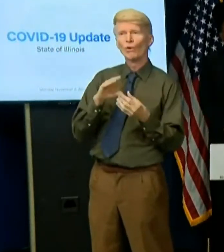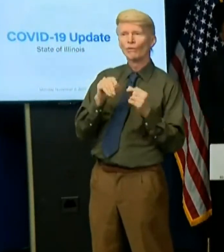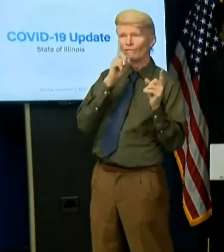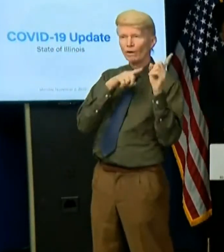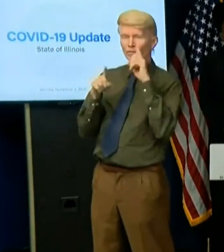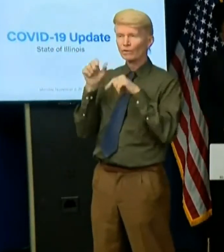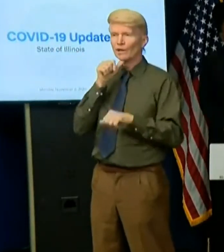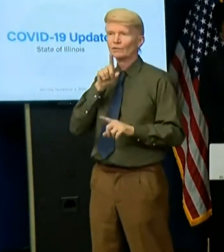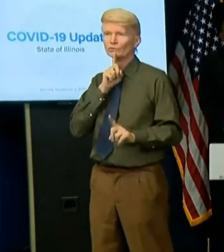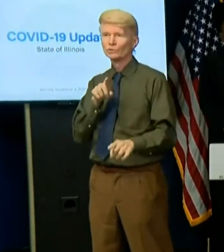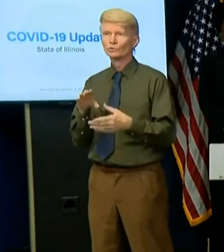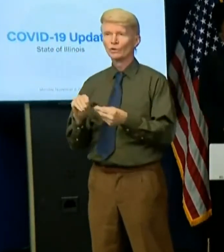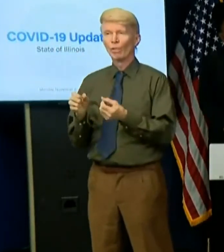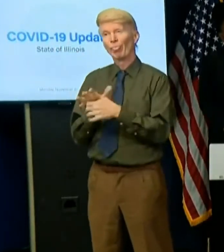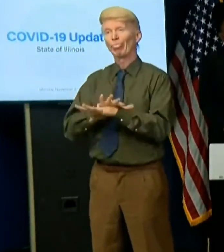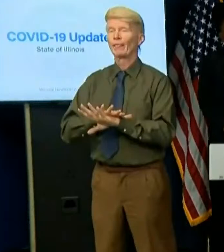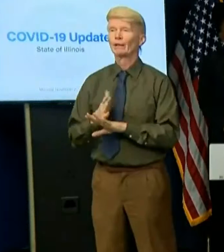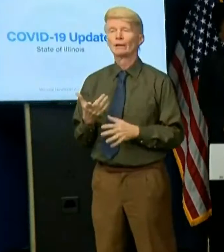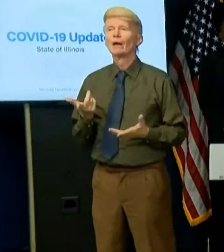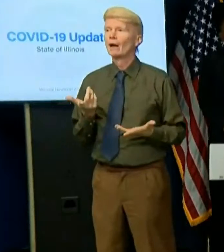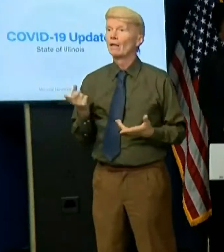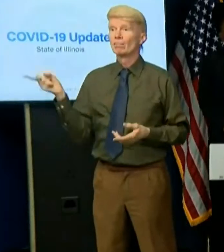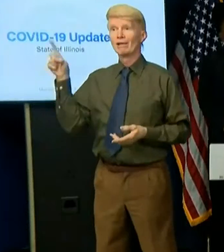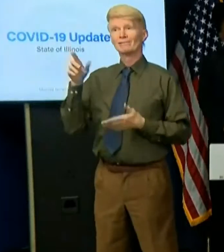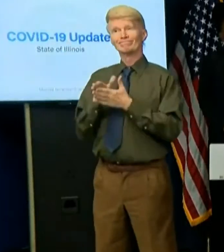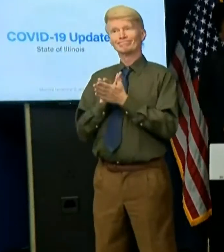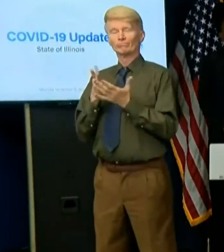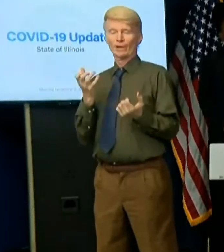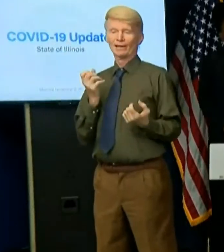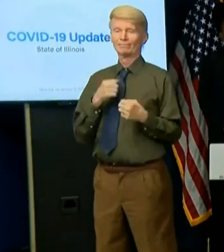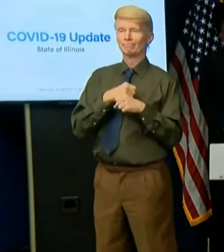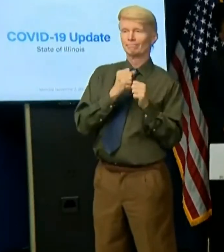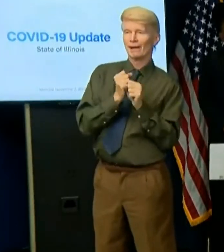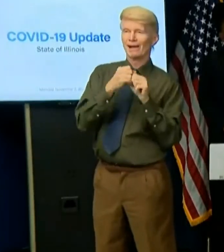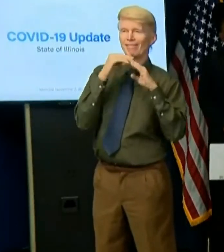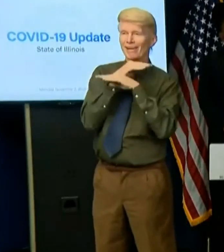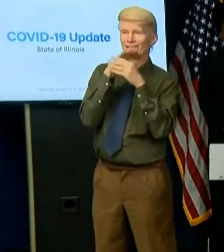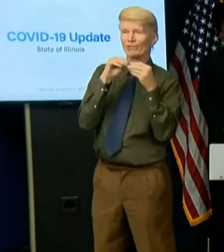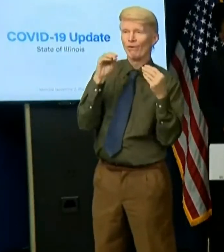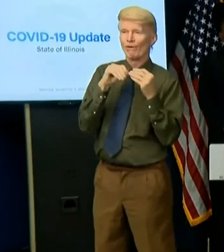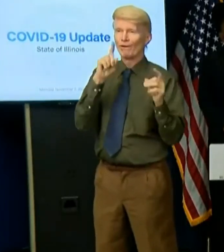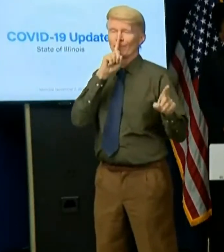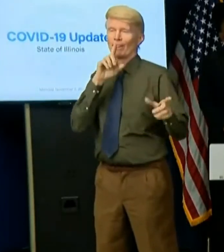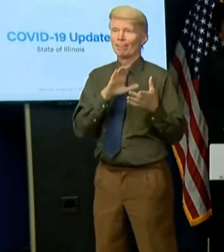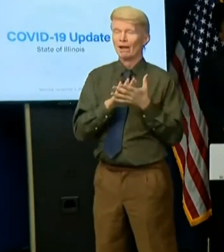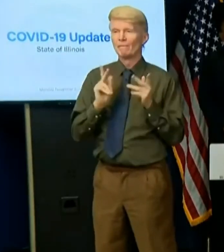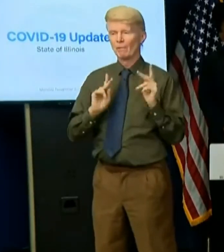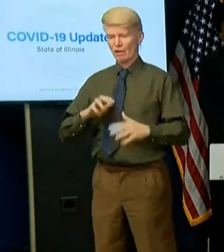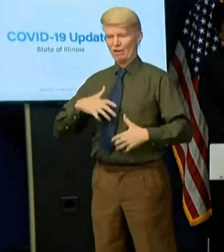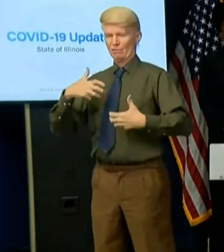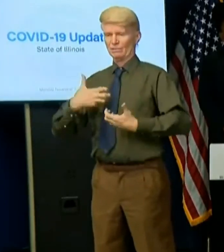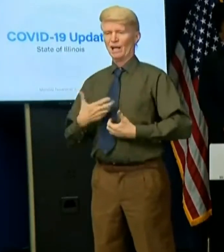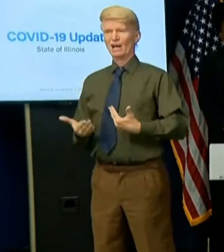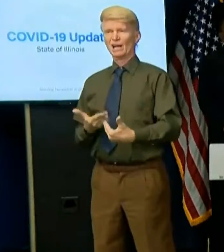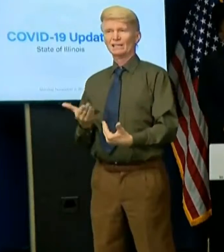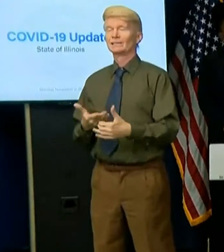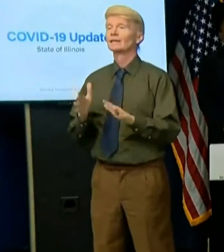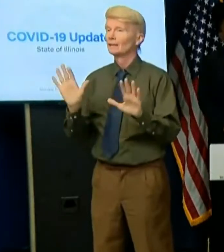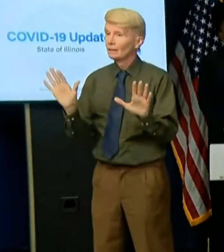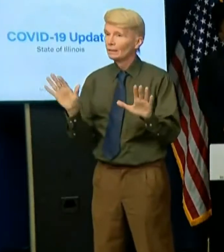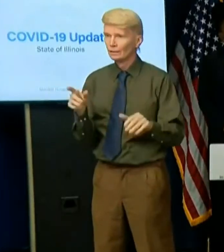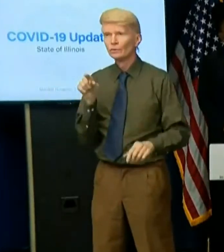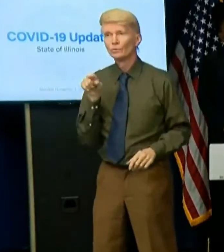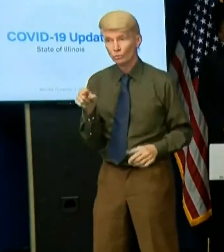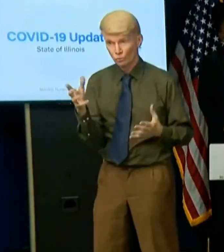after. They would like nothing more than to promote conspiracy theories and sow discontent. If you want